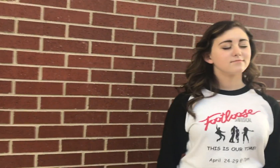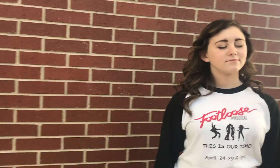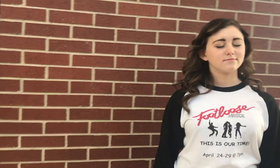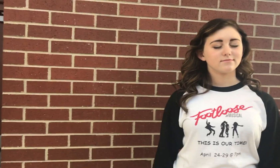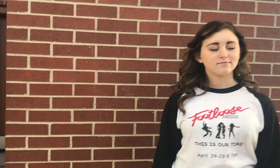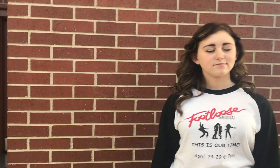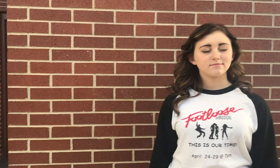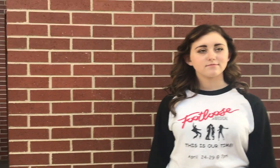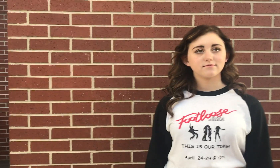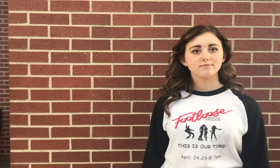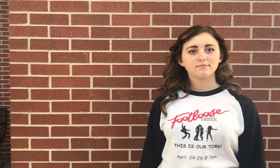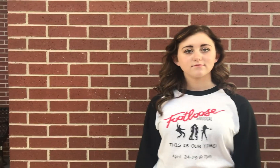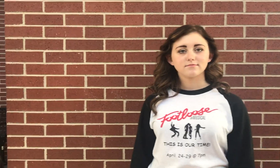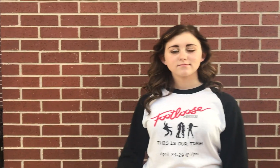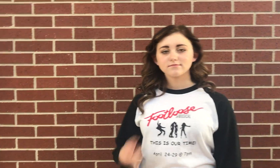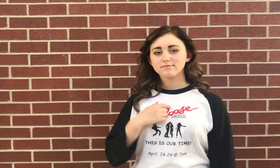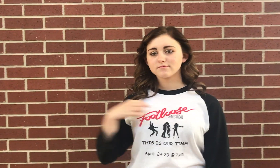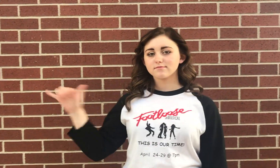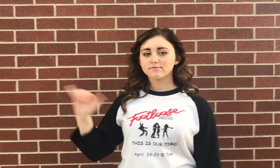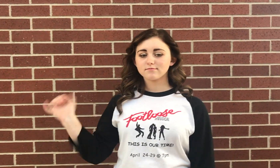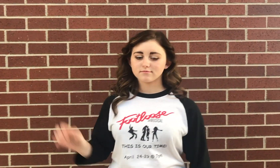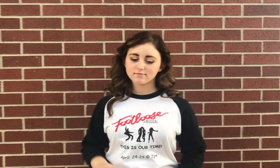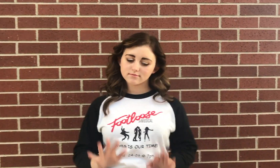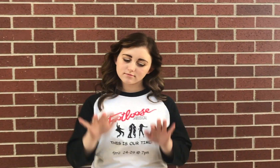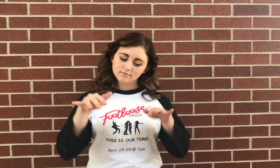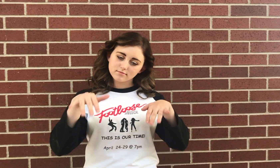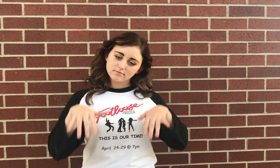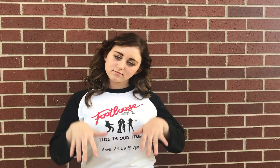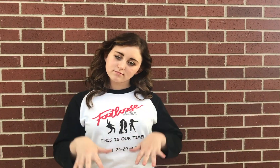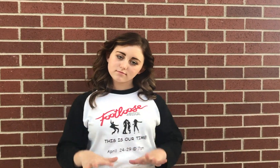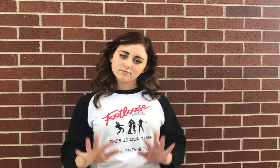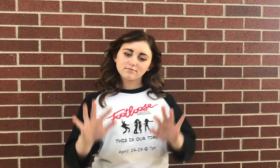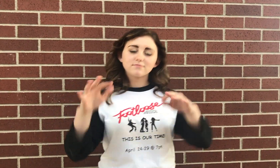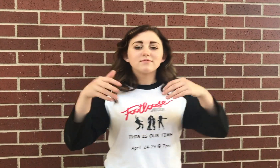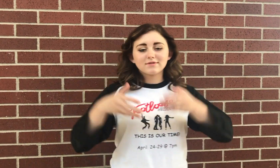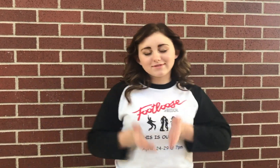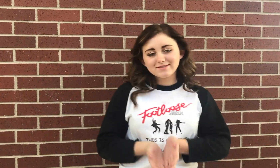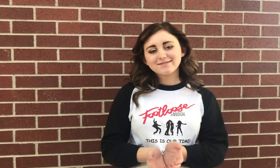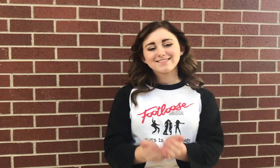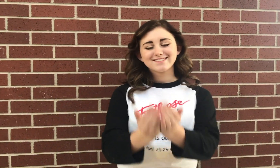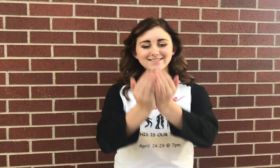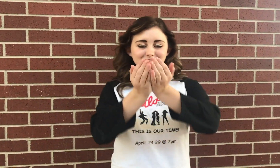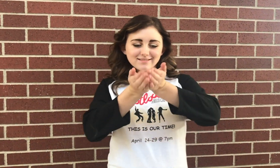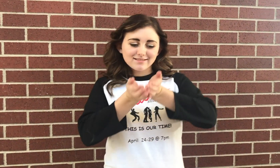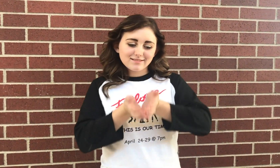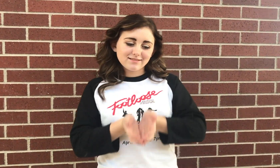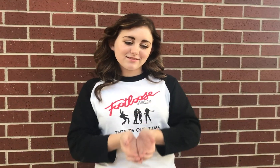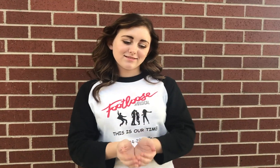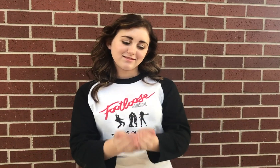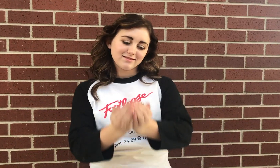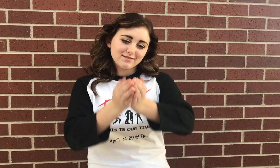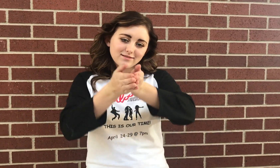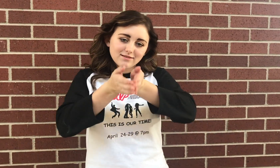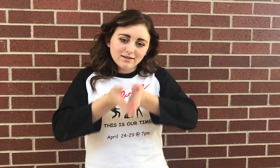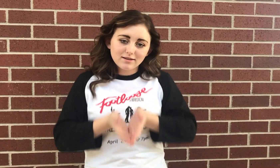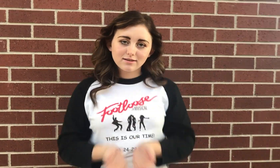Like a small boat on the ocean Sending big waves